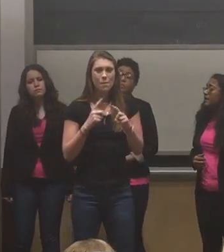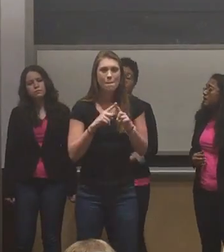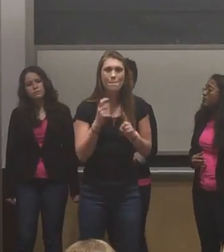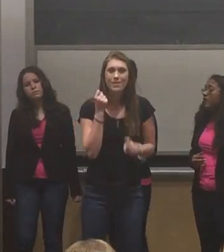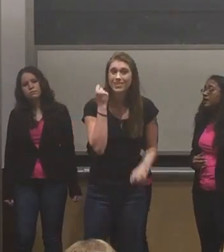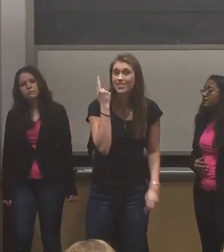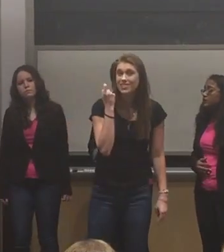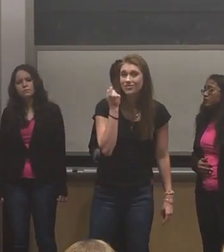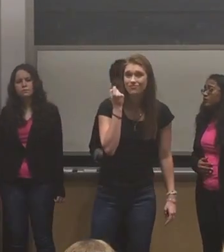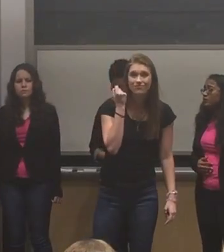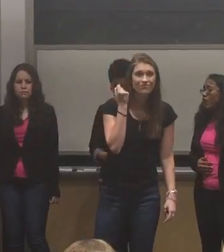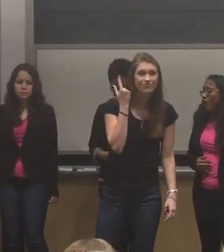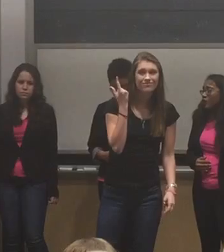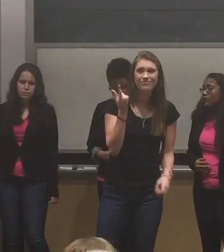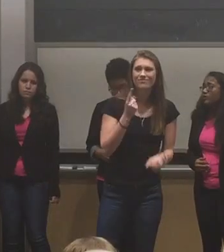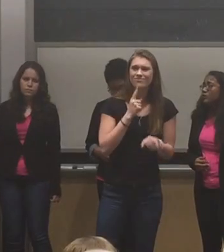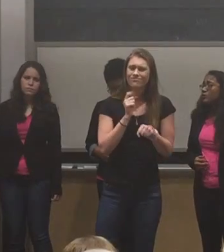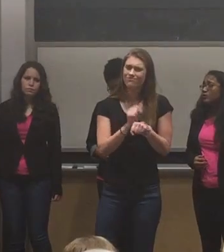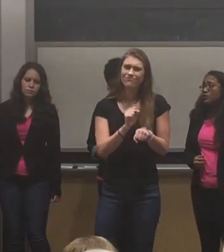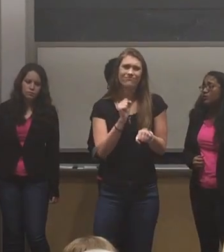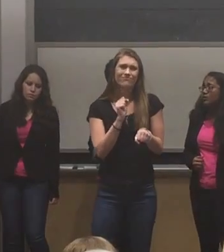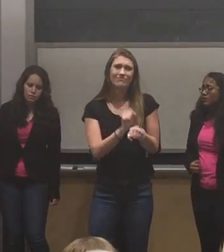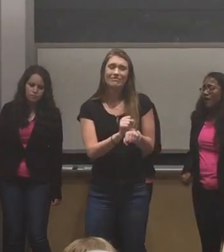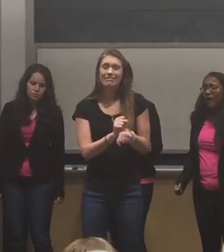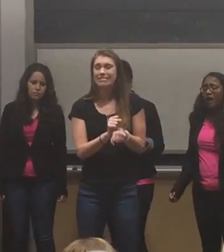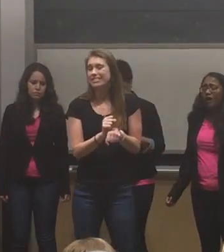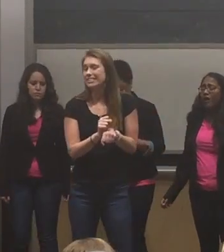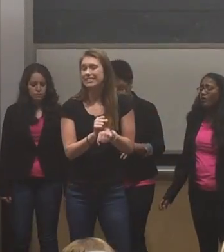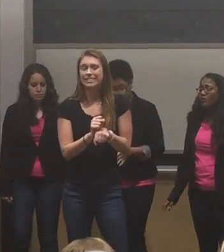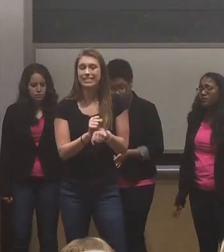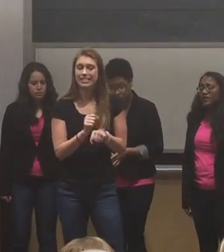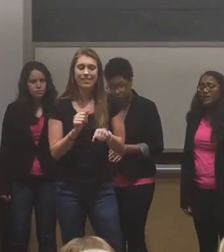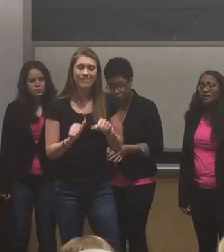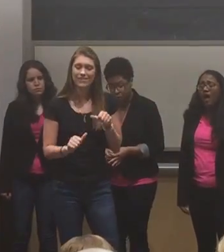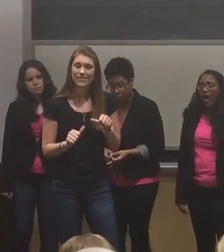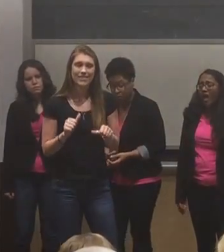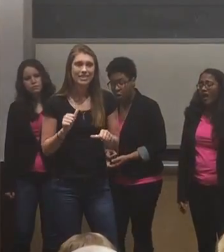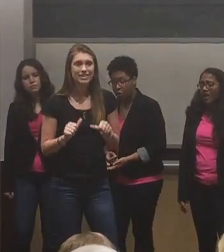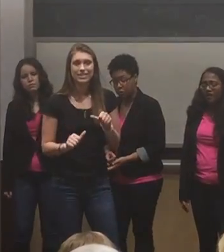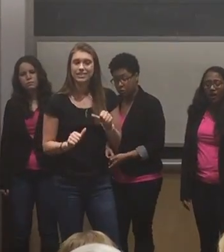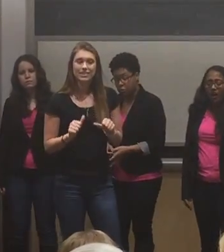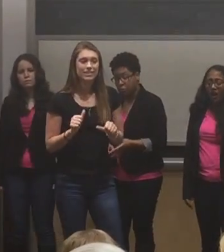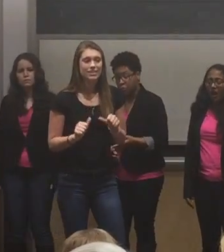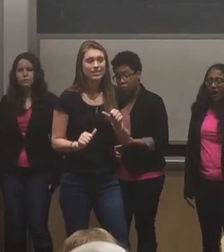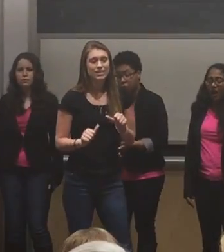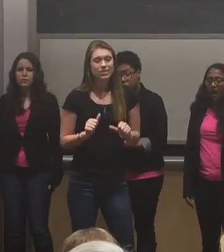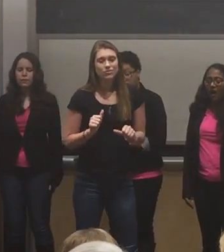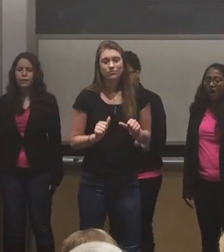But do you know me at all?